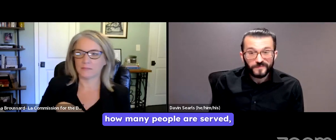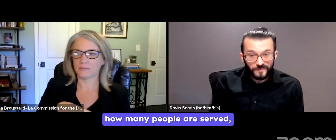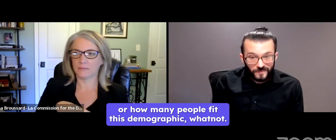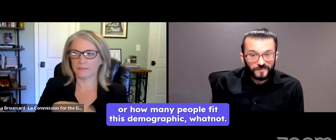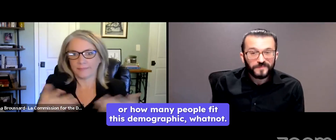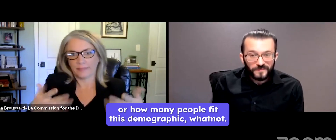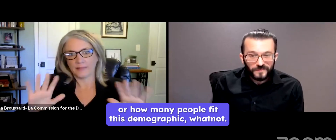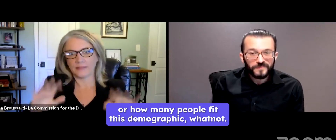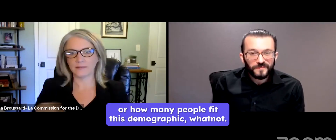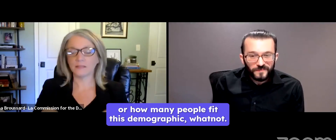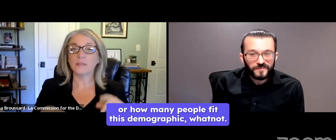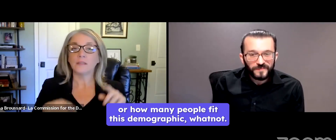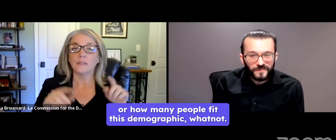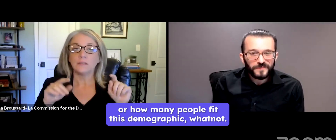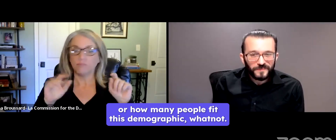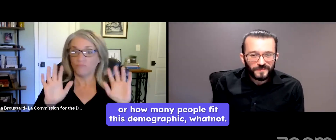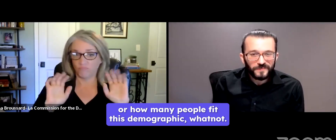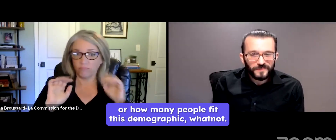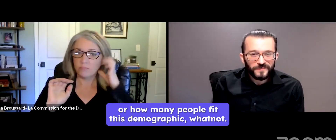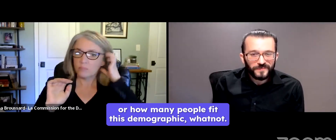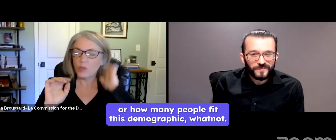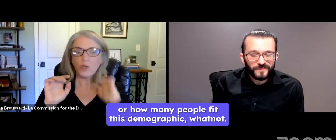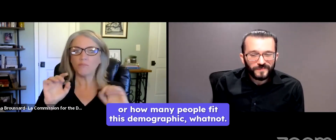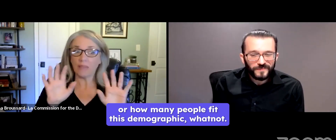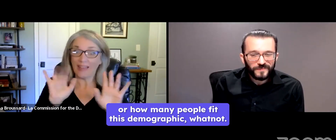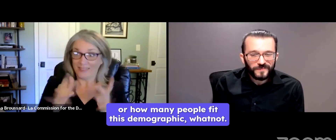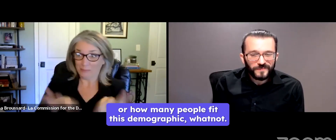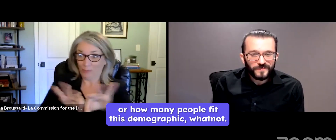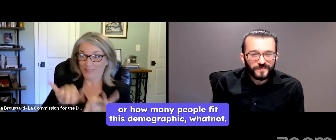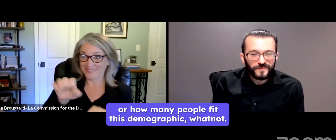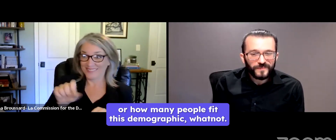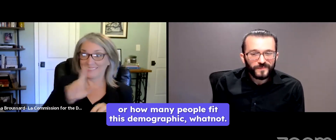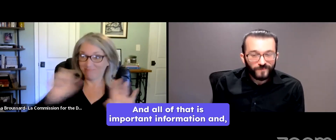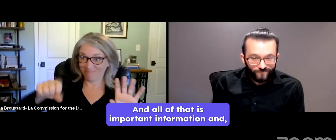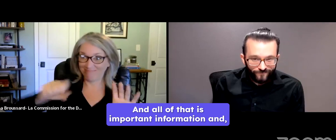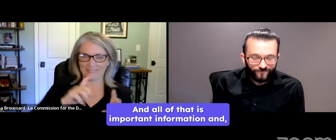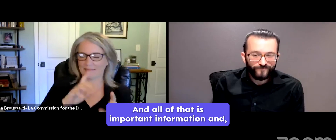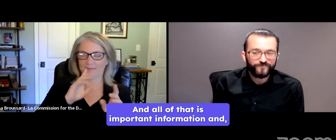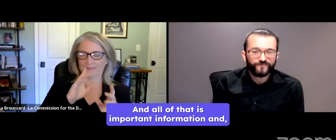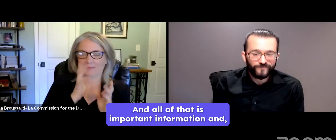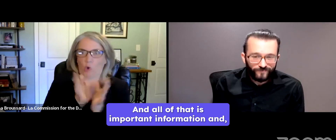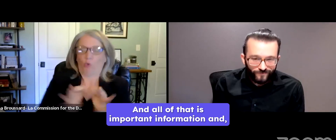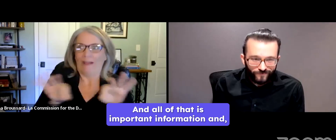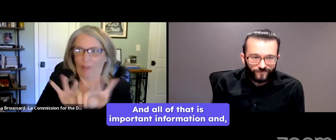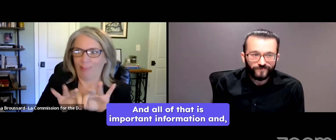served, or how many people fit this demographic, whatnot. And all of that is important